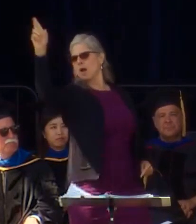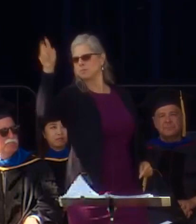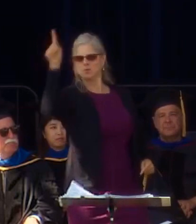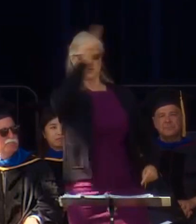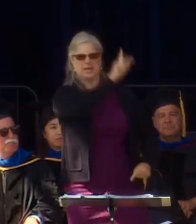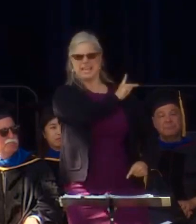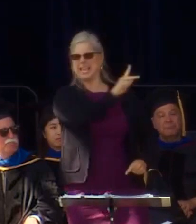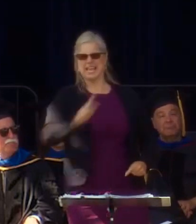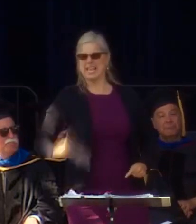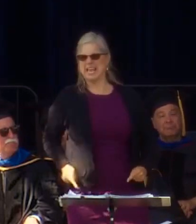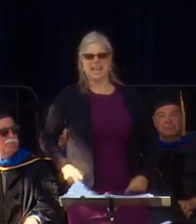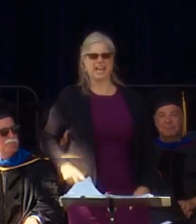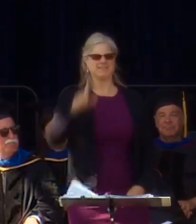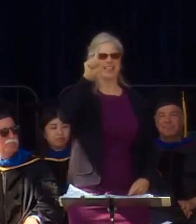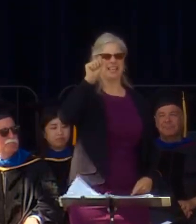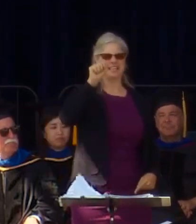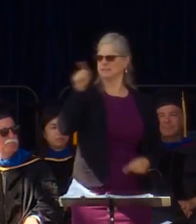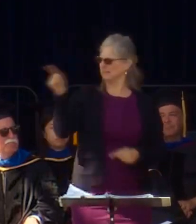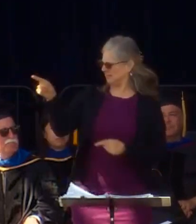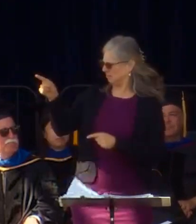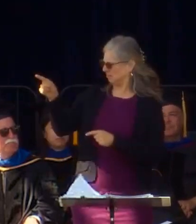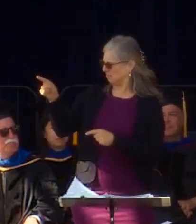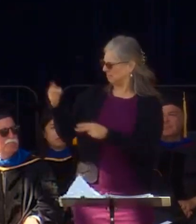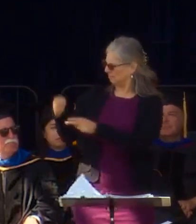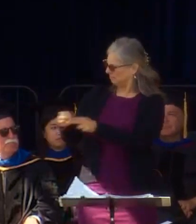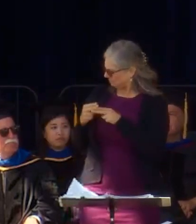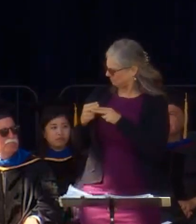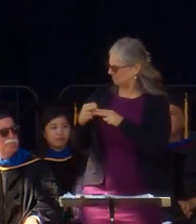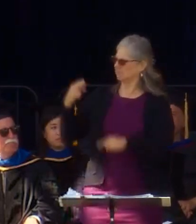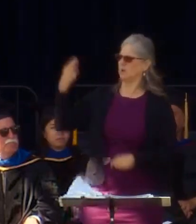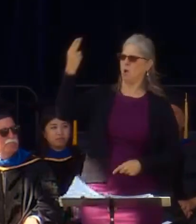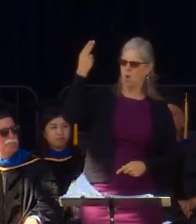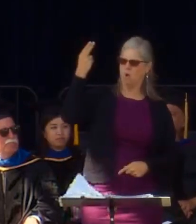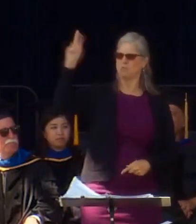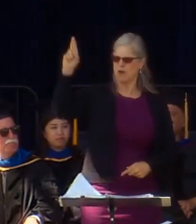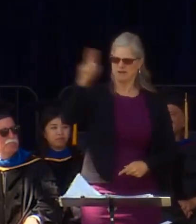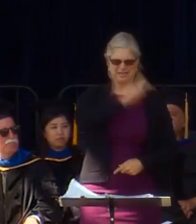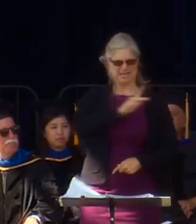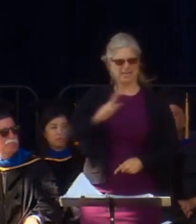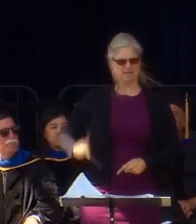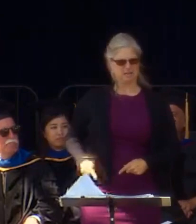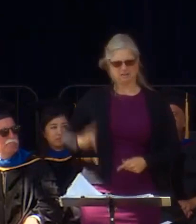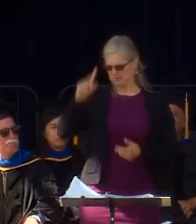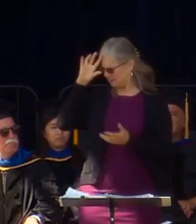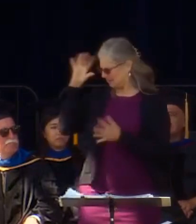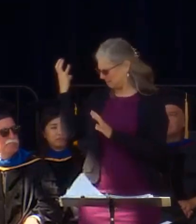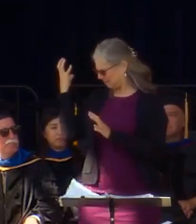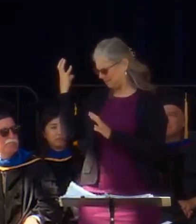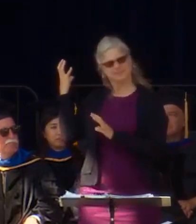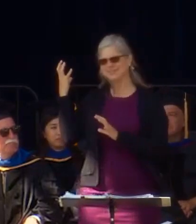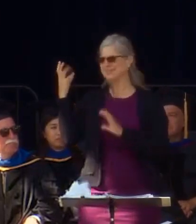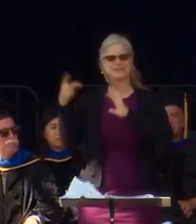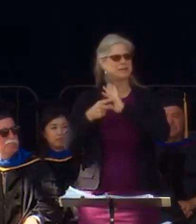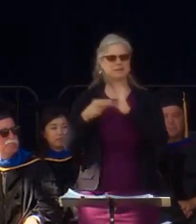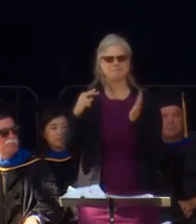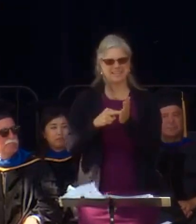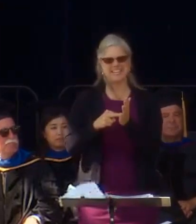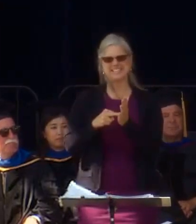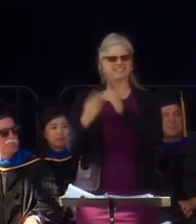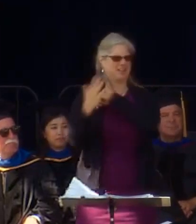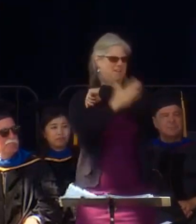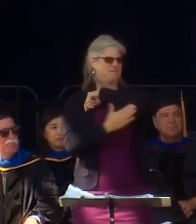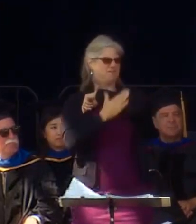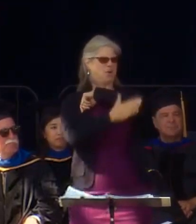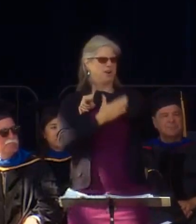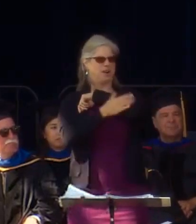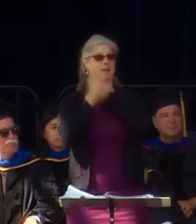now." Him calling me a home run king illustrates just how foreign the